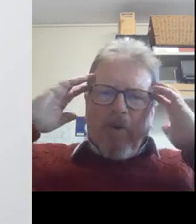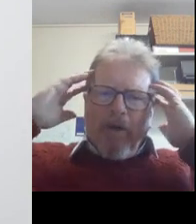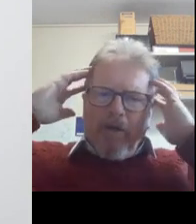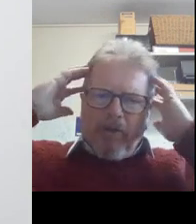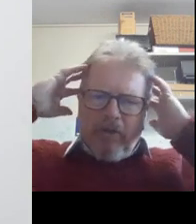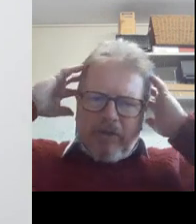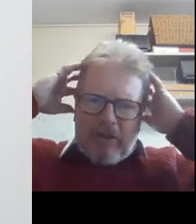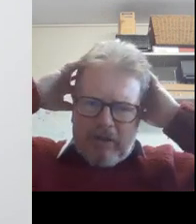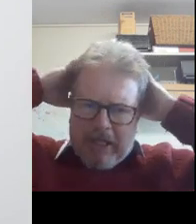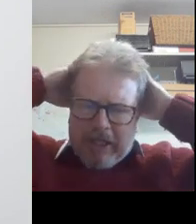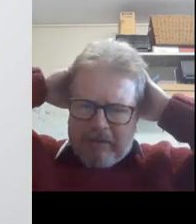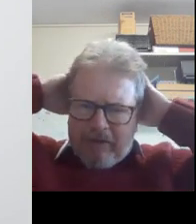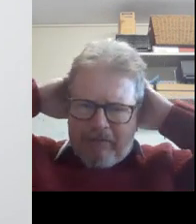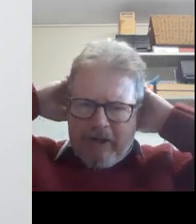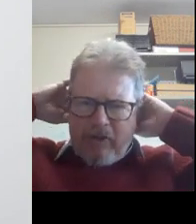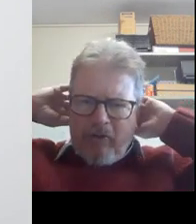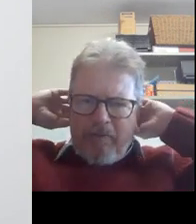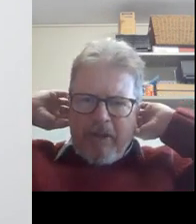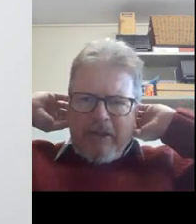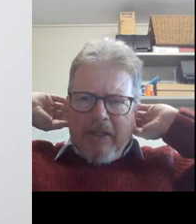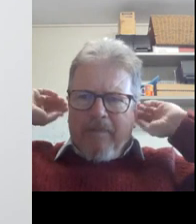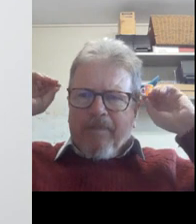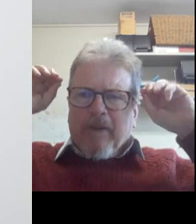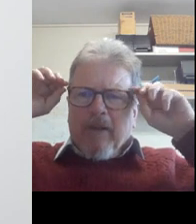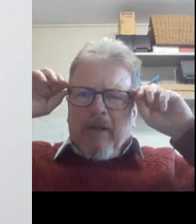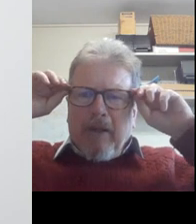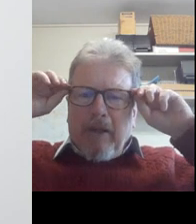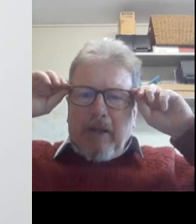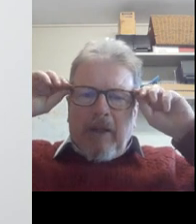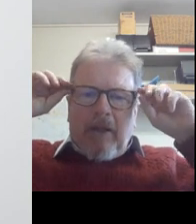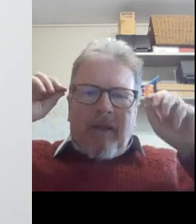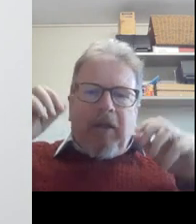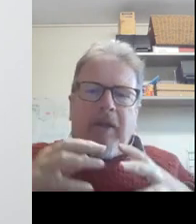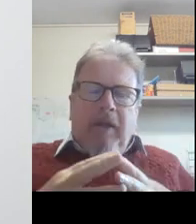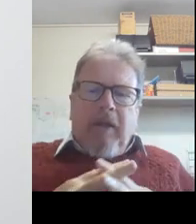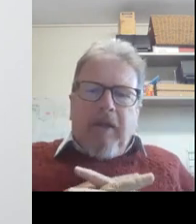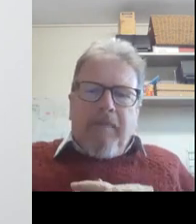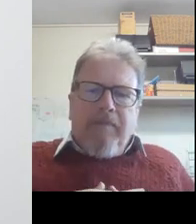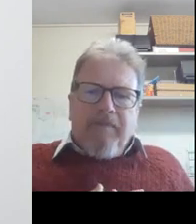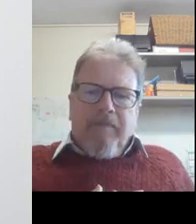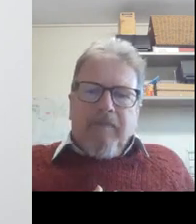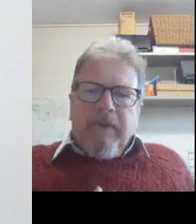about quite what does negatively affect your ability.